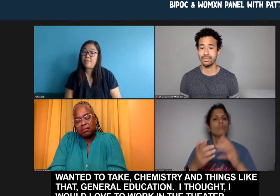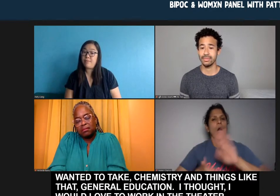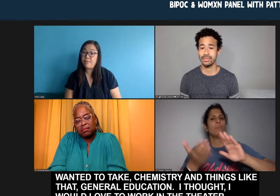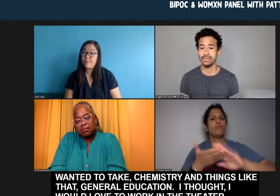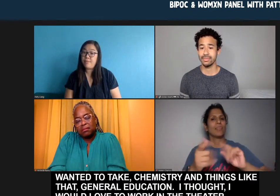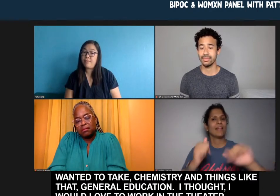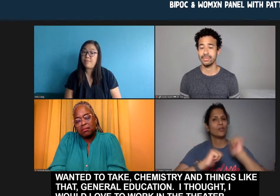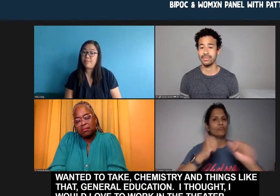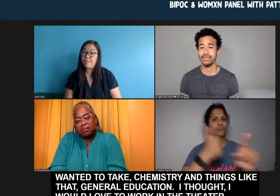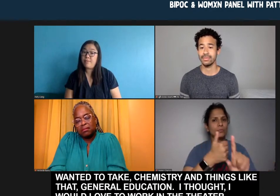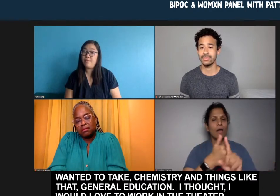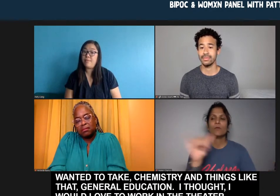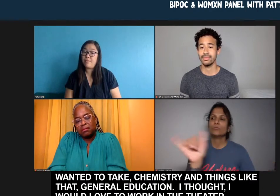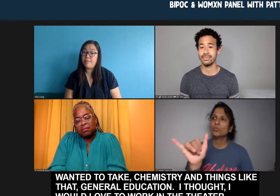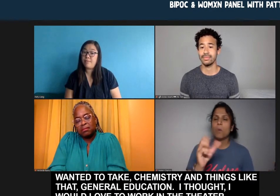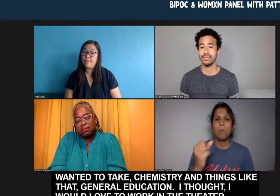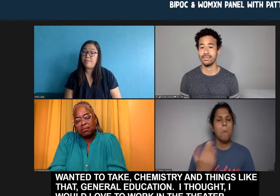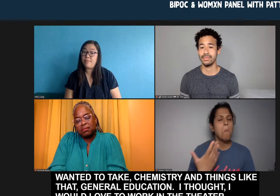And also carpentry.